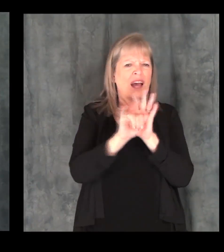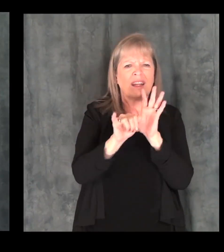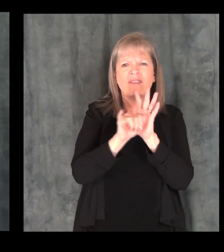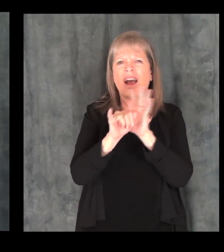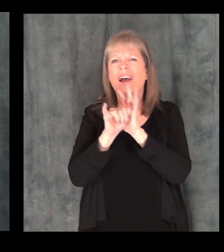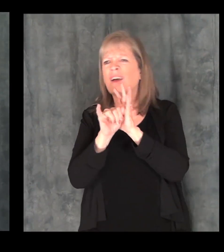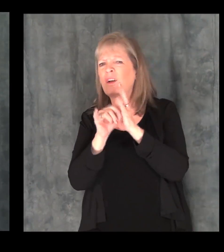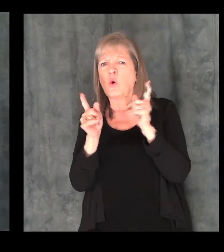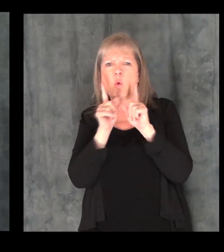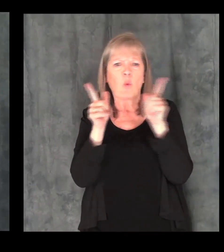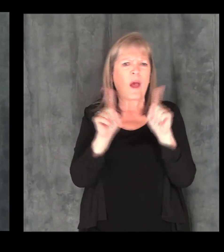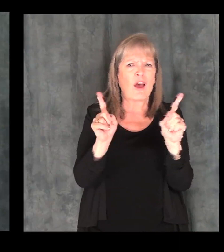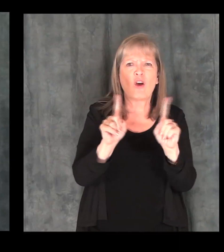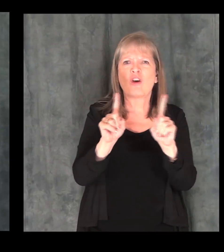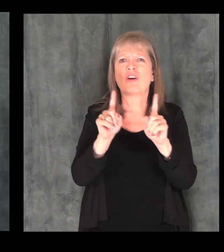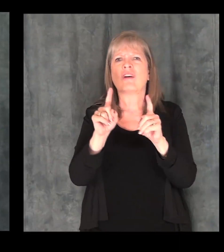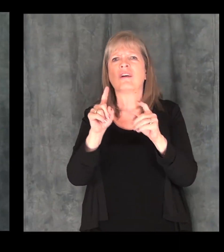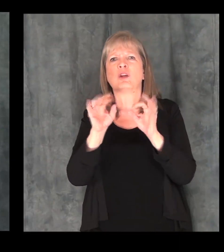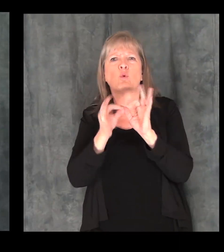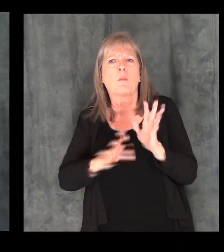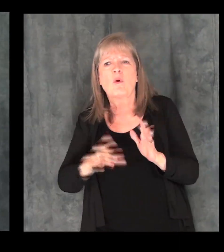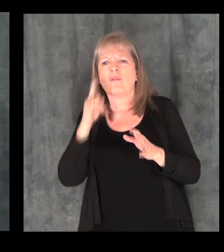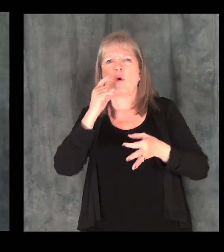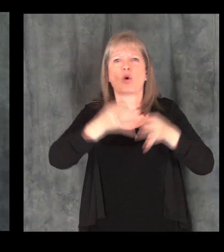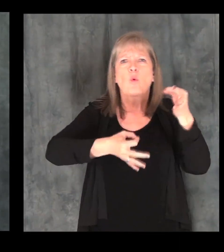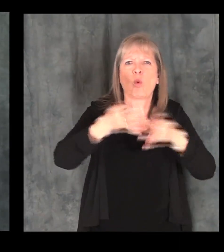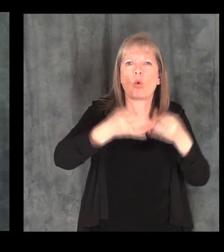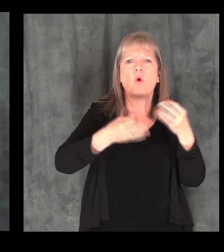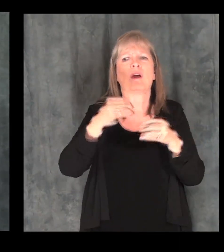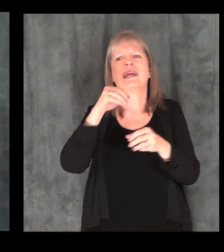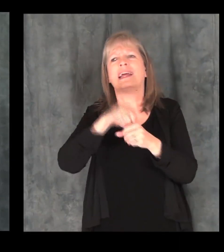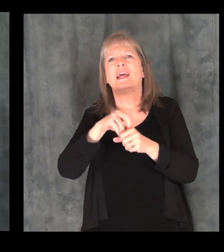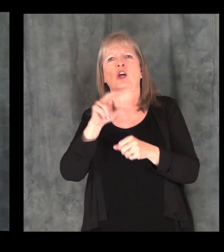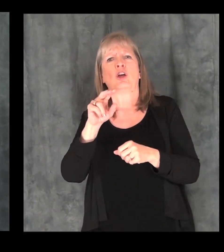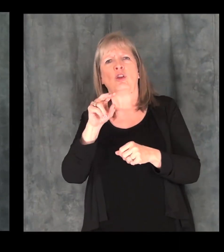in courts in the state of New South Wales due to